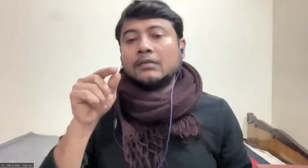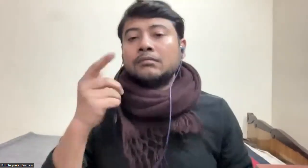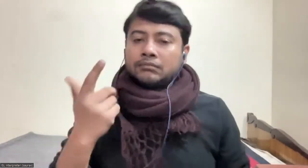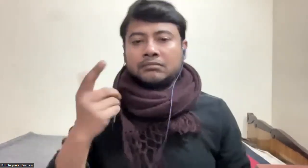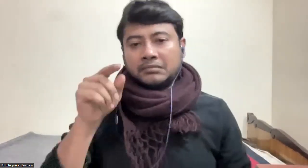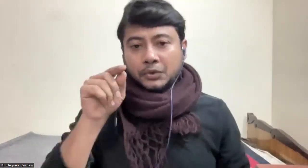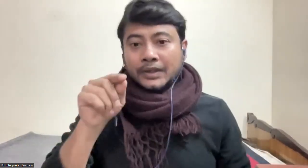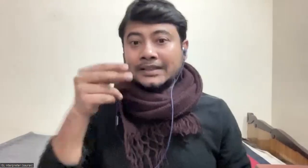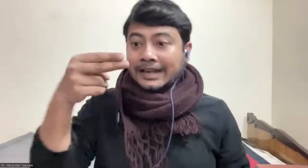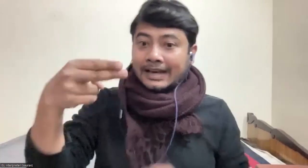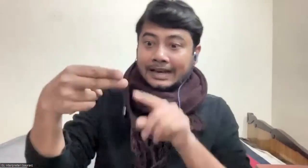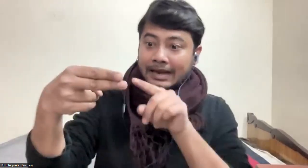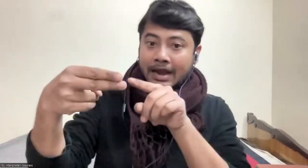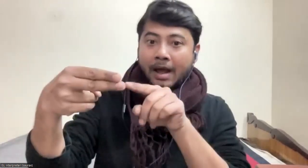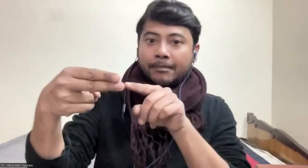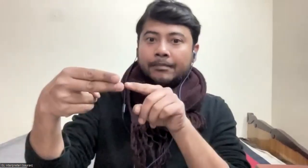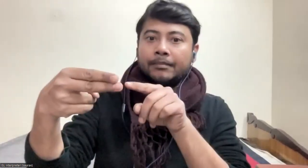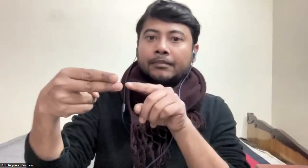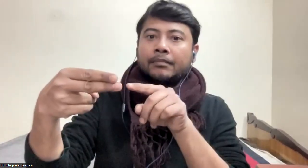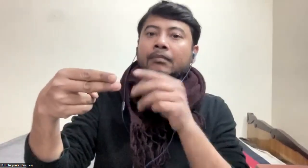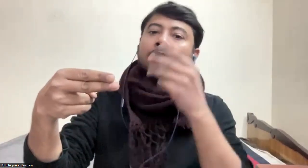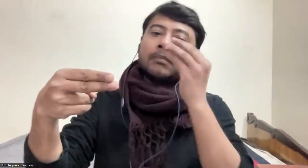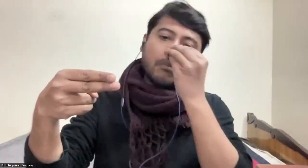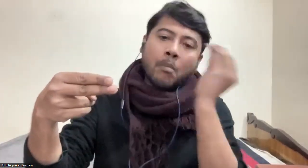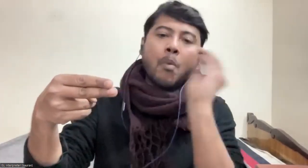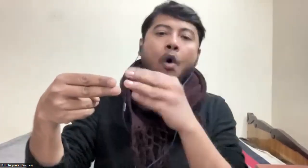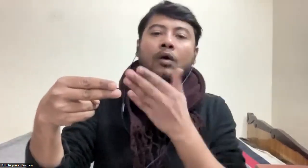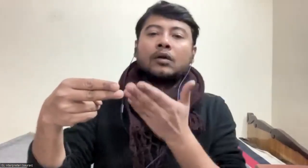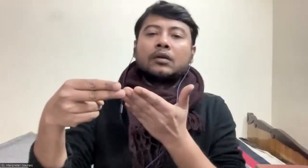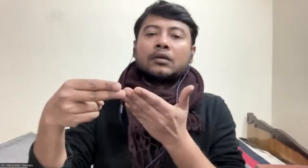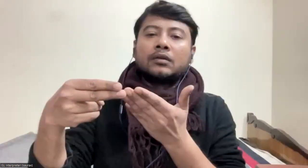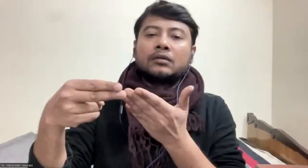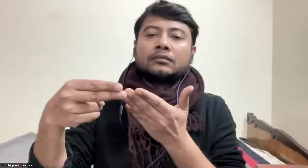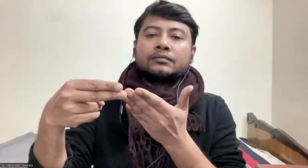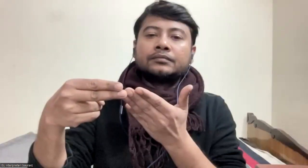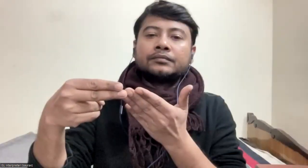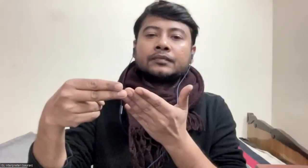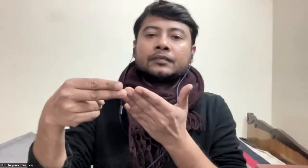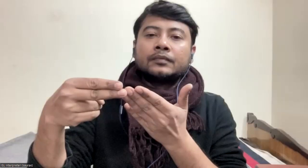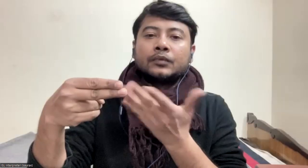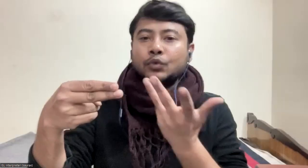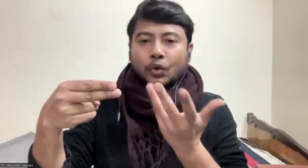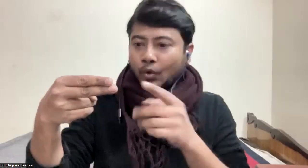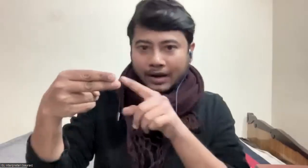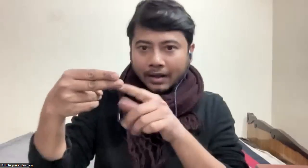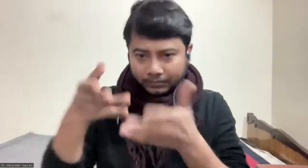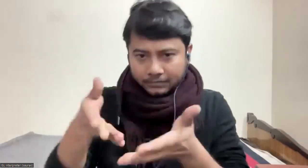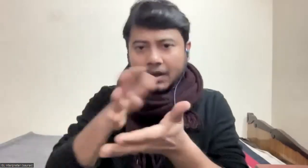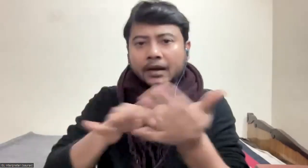name. And thinking like this, we are chanting, then that chanting becomes useless.